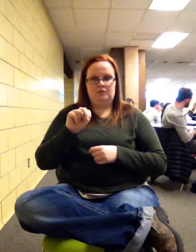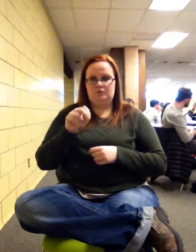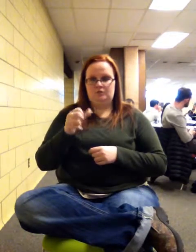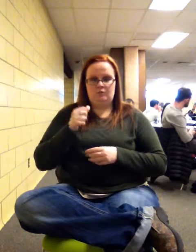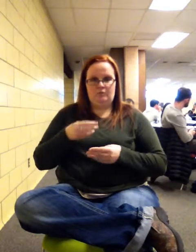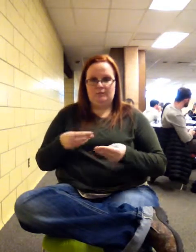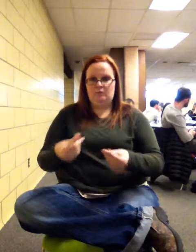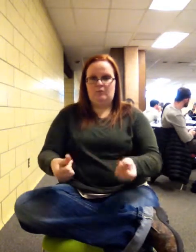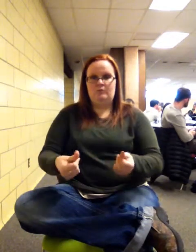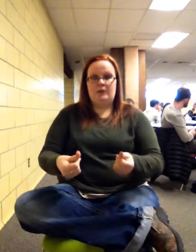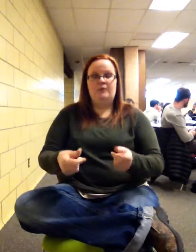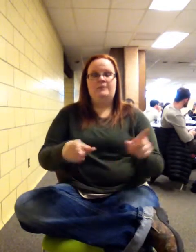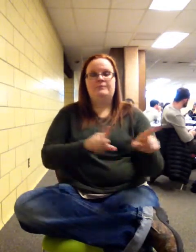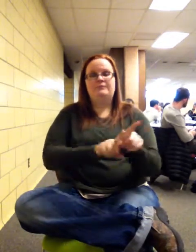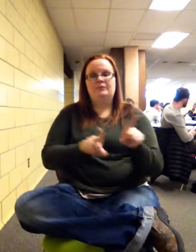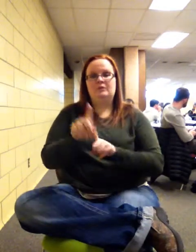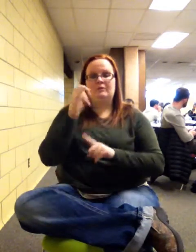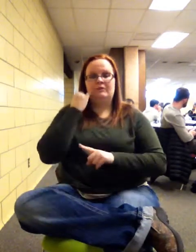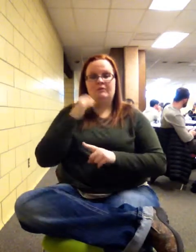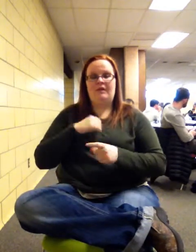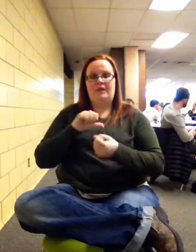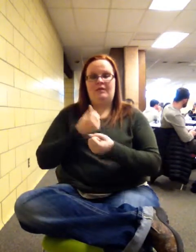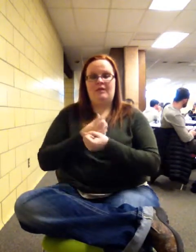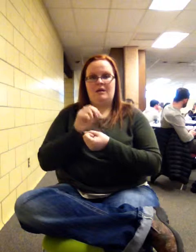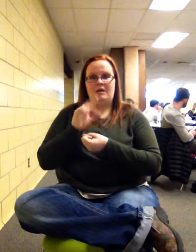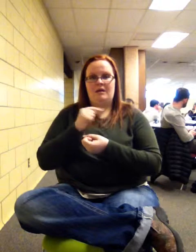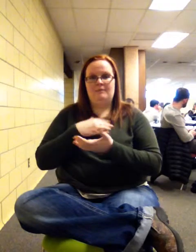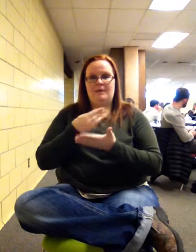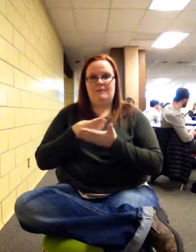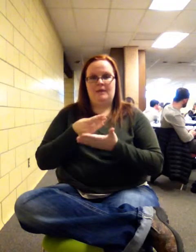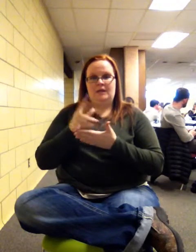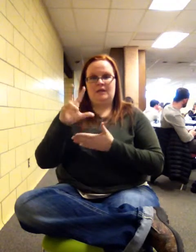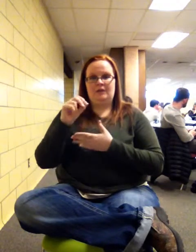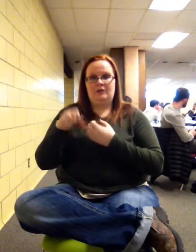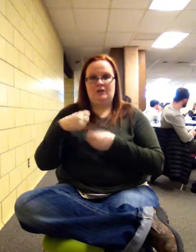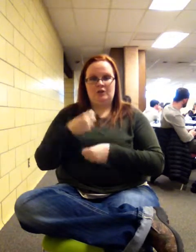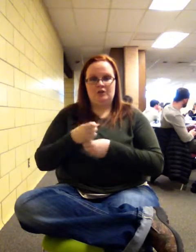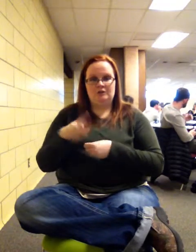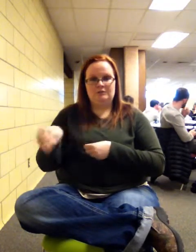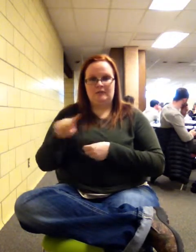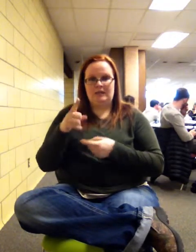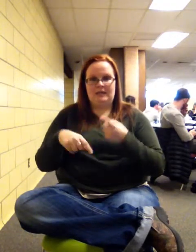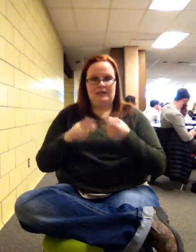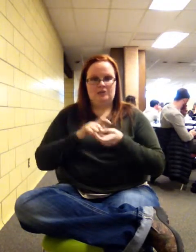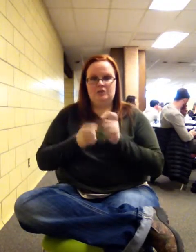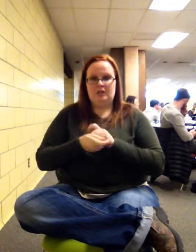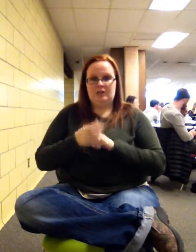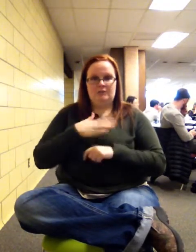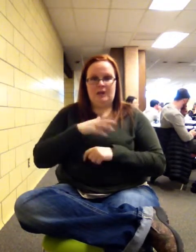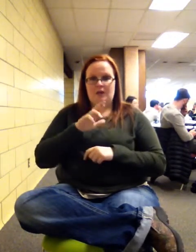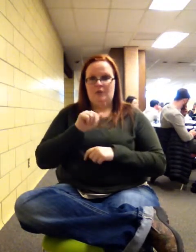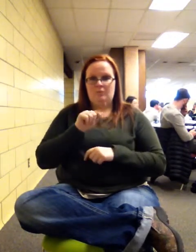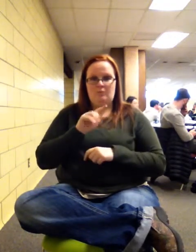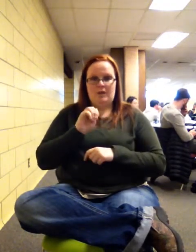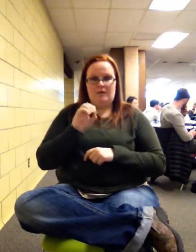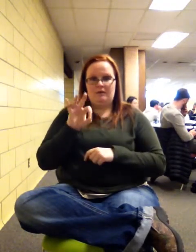I lock my money away for 30 years, they can't change my rate of return, or they can't change what they're charging me for